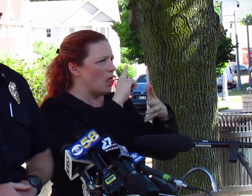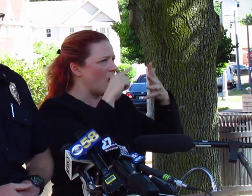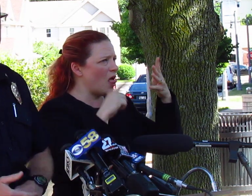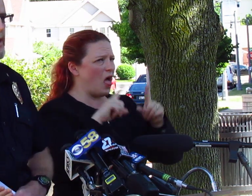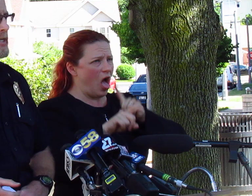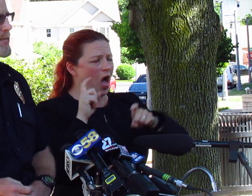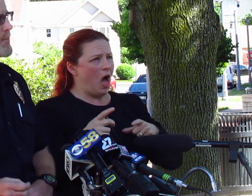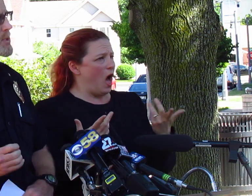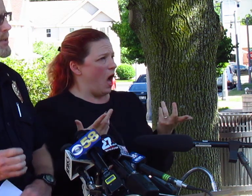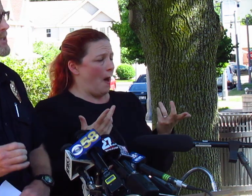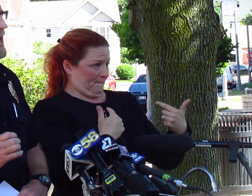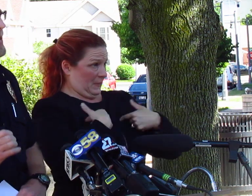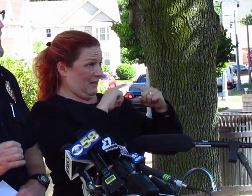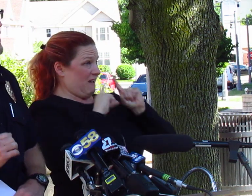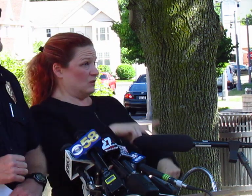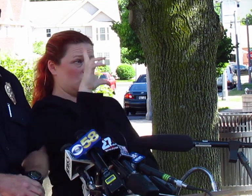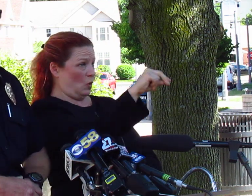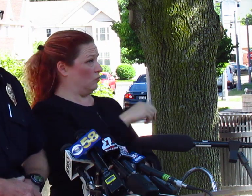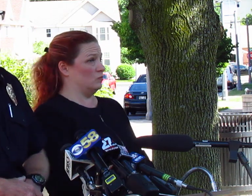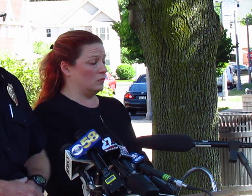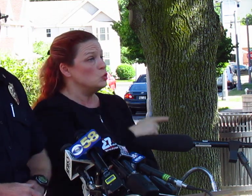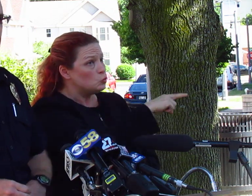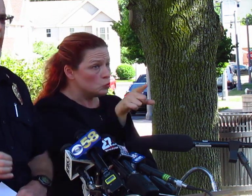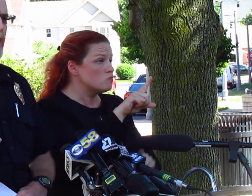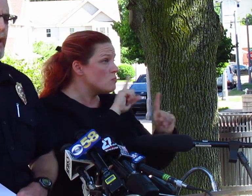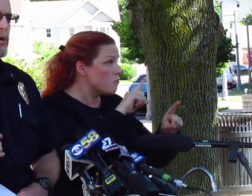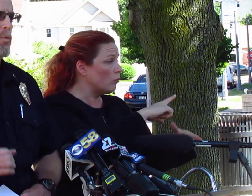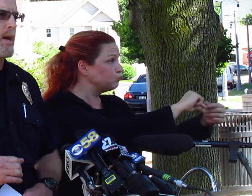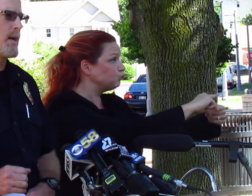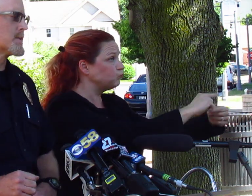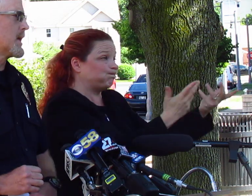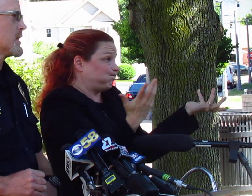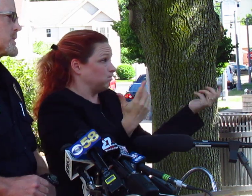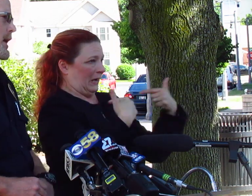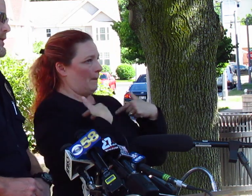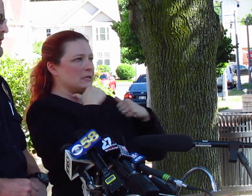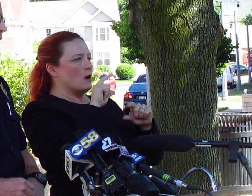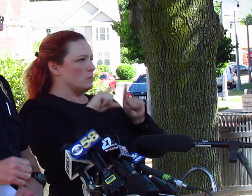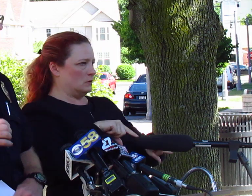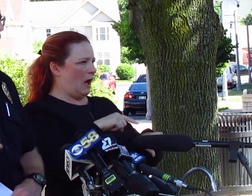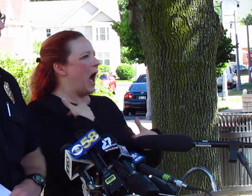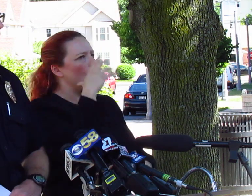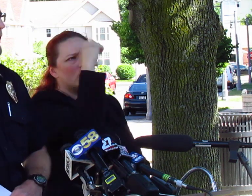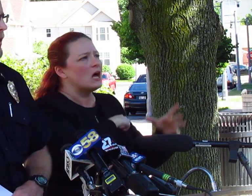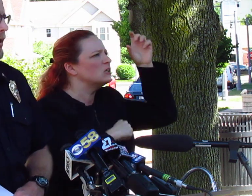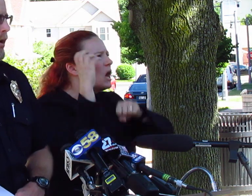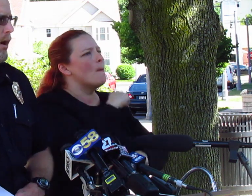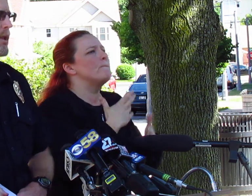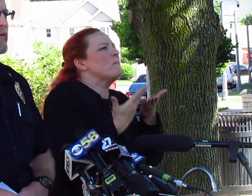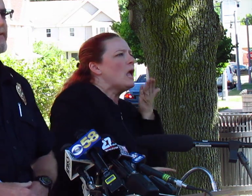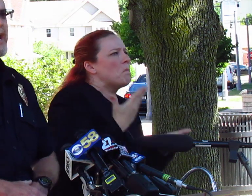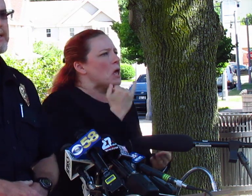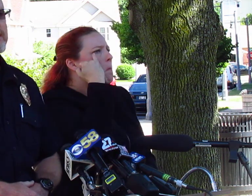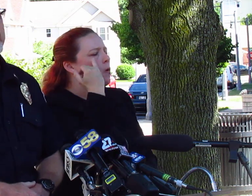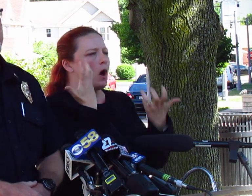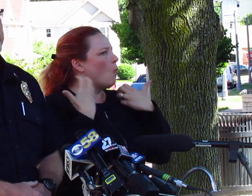you have been reporting on that, and that's fine, but just understand I'm not going to talk about it. I don't want us to get into the speculative game until we have all